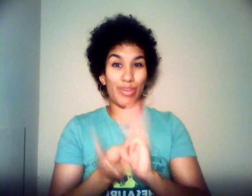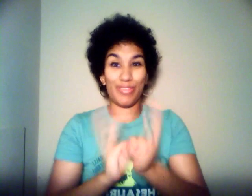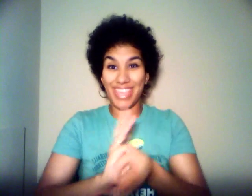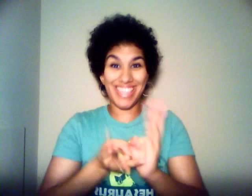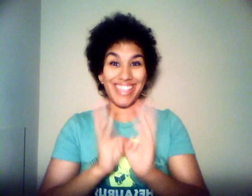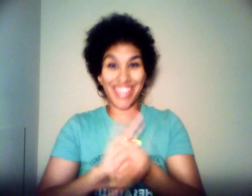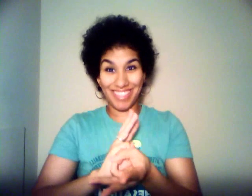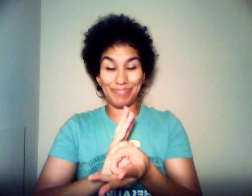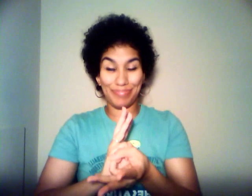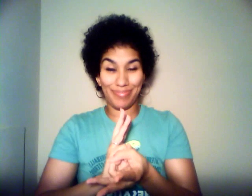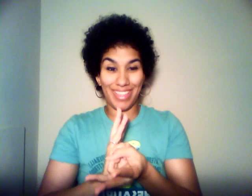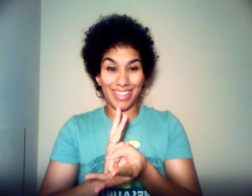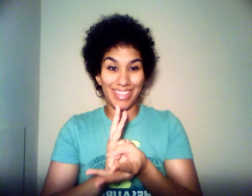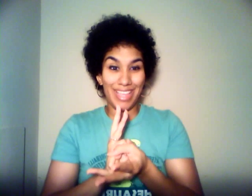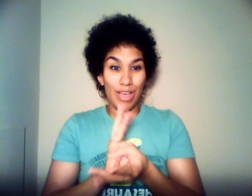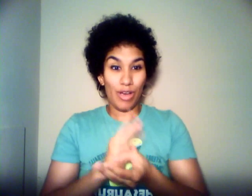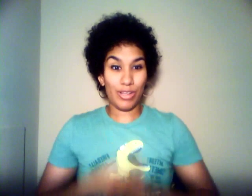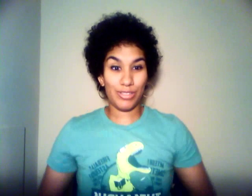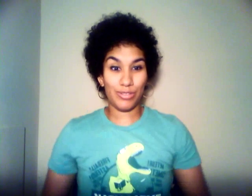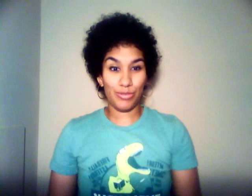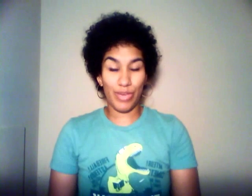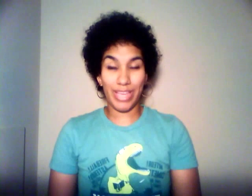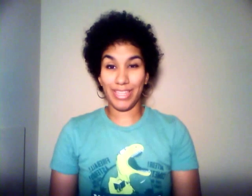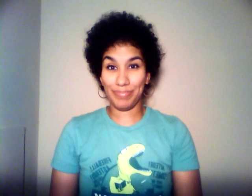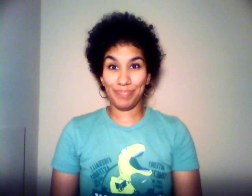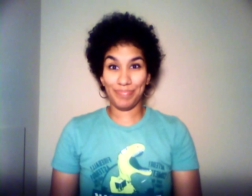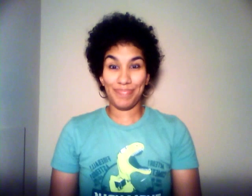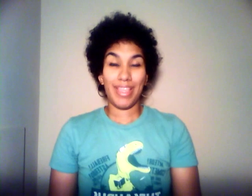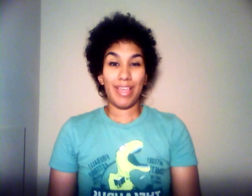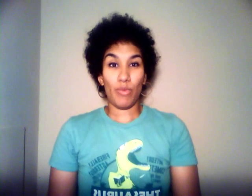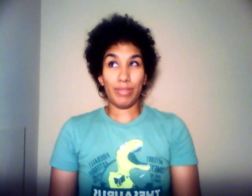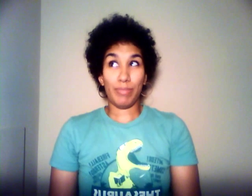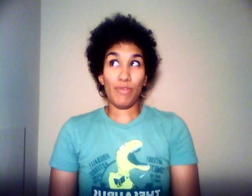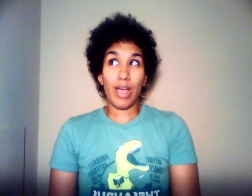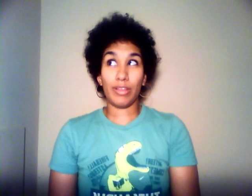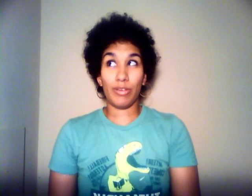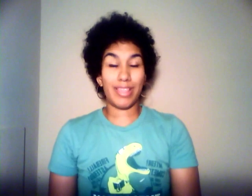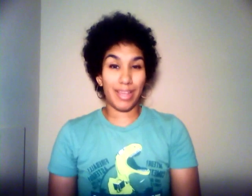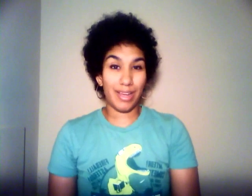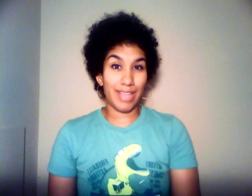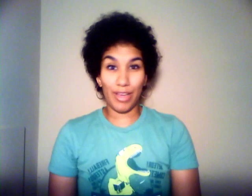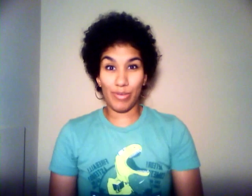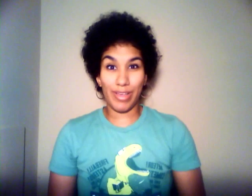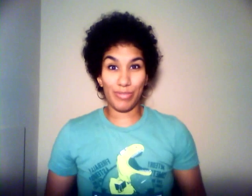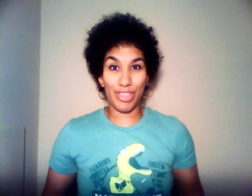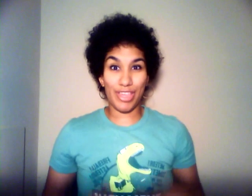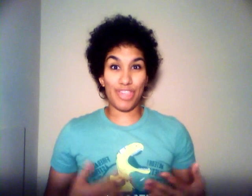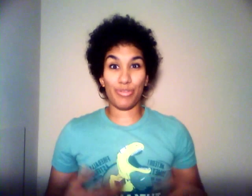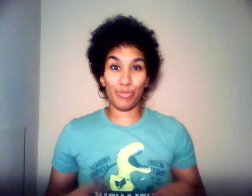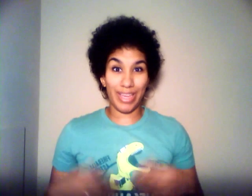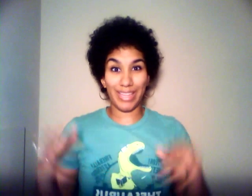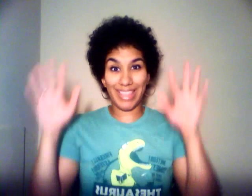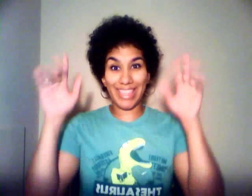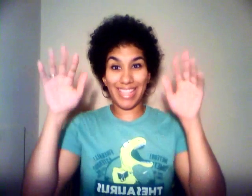weather changes. Okay. On to rain. Before I learned to sign, I always would gesture rain like